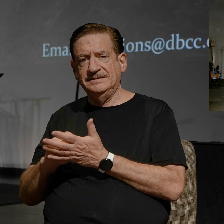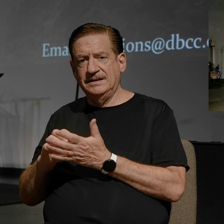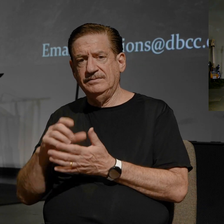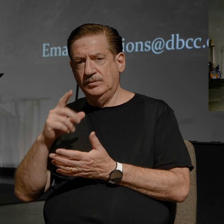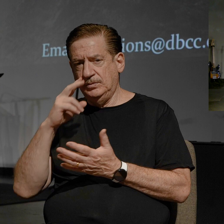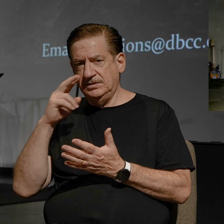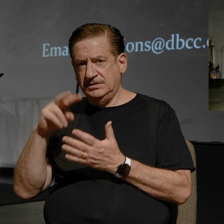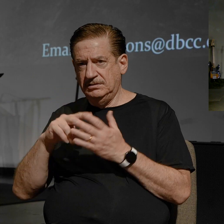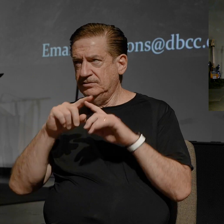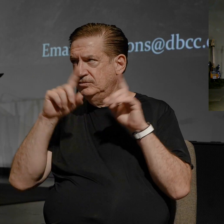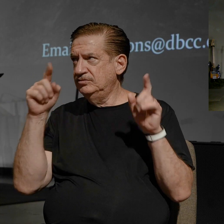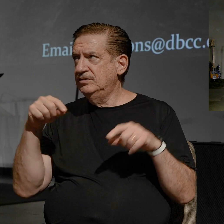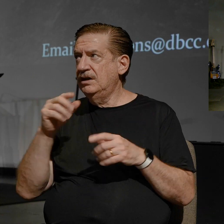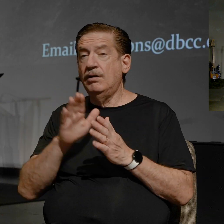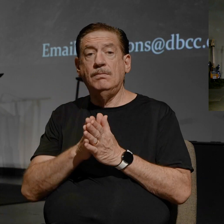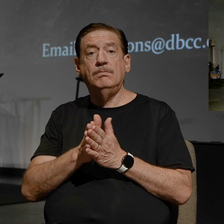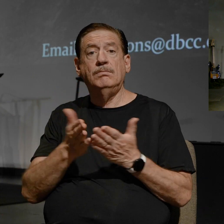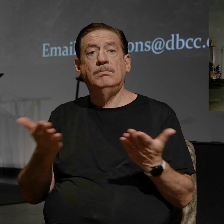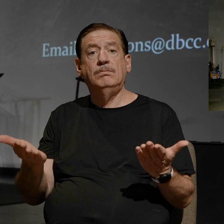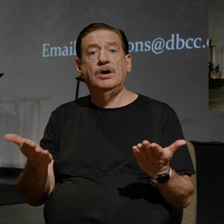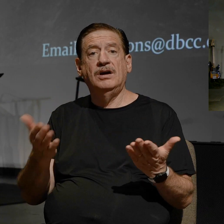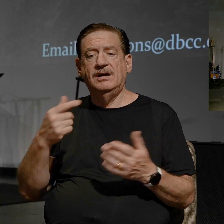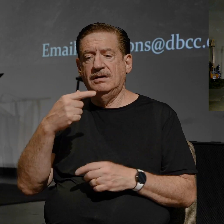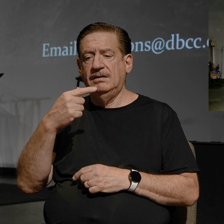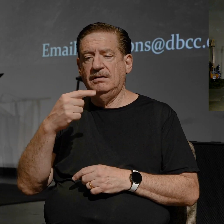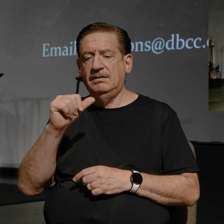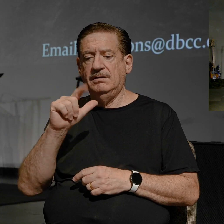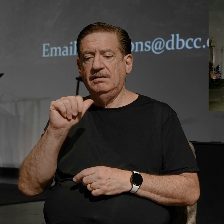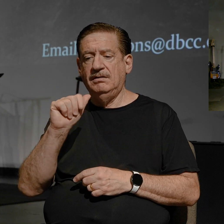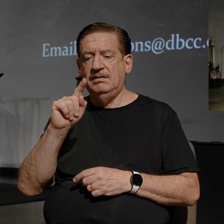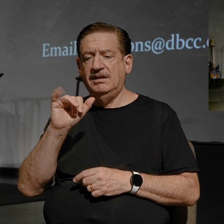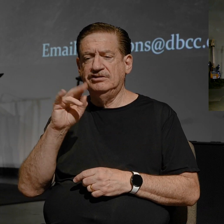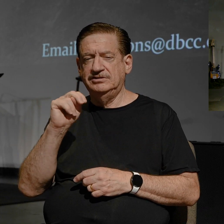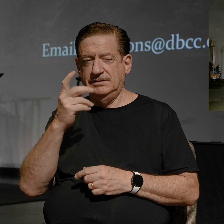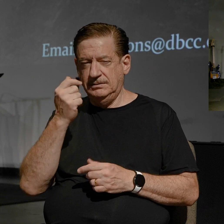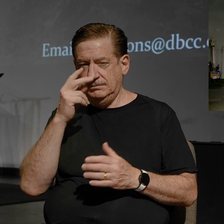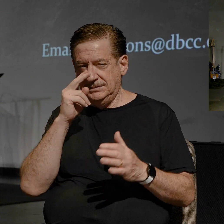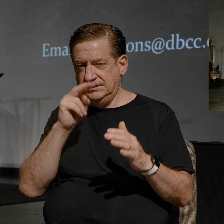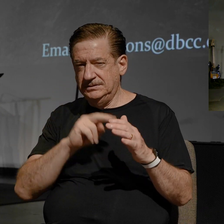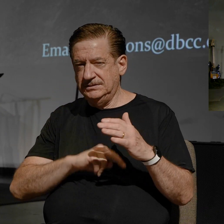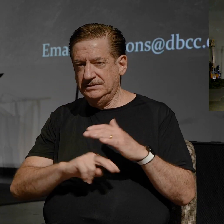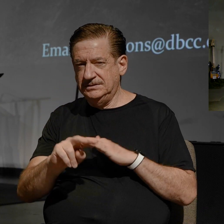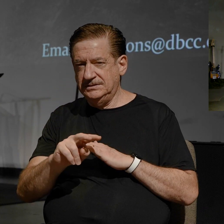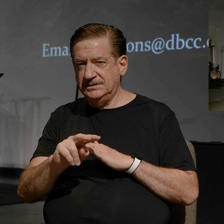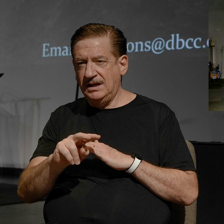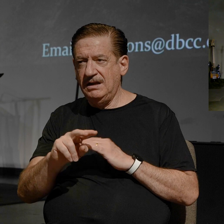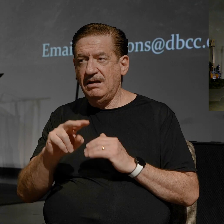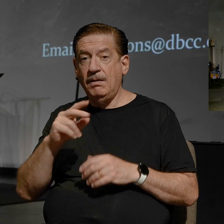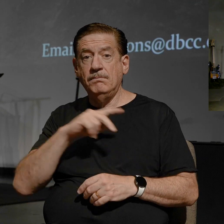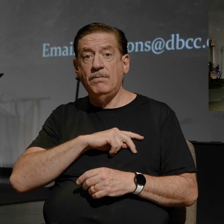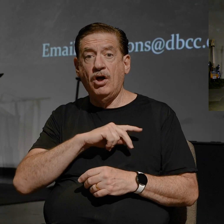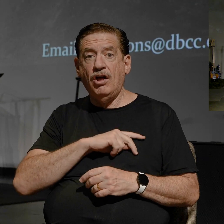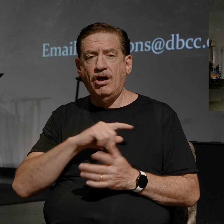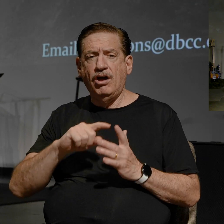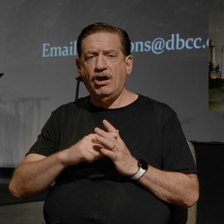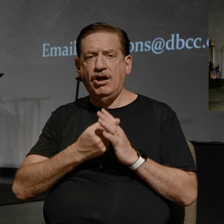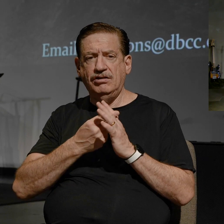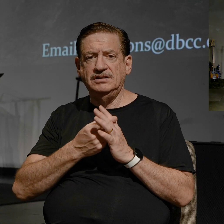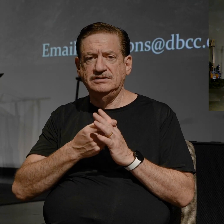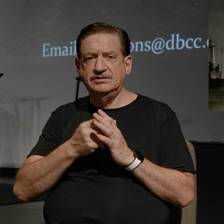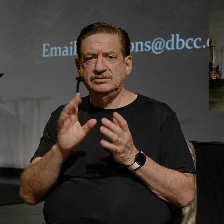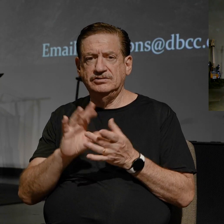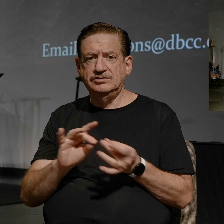watch along. In the book of Galatians, we get a little insight into Paul's origin story as he began to follow